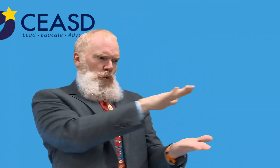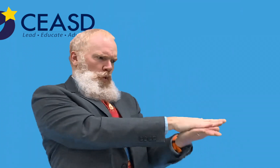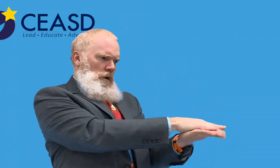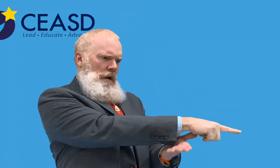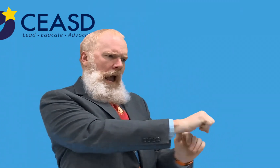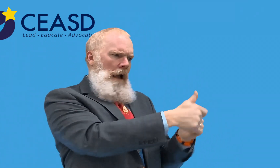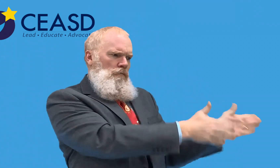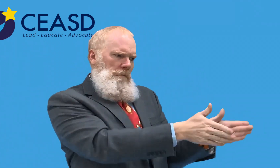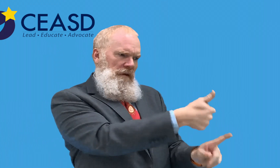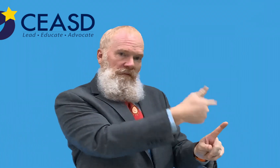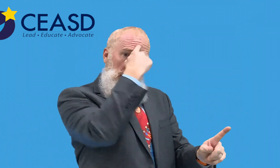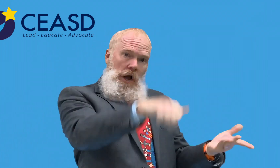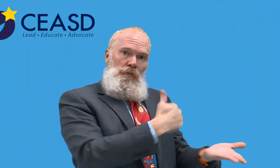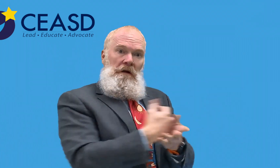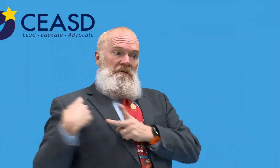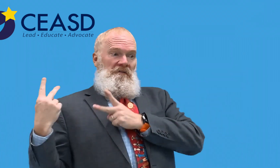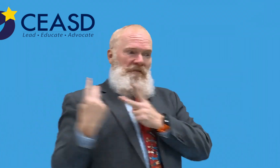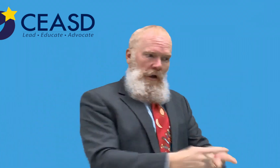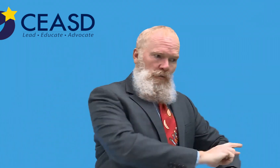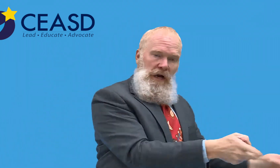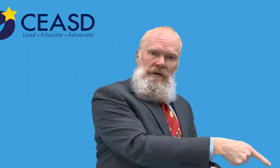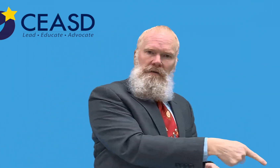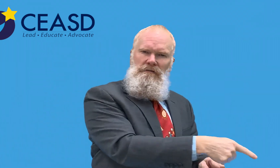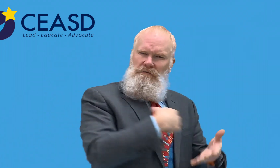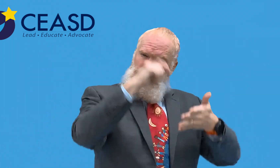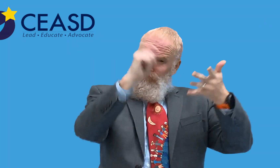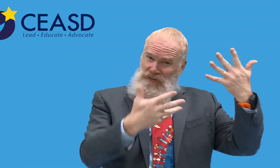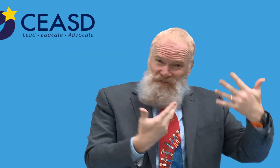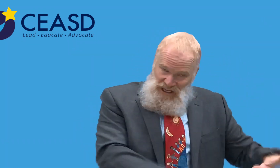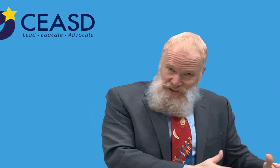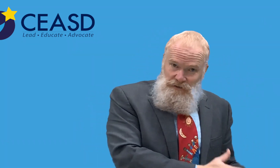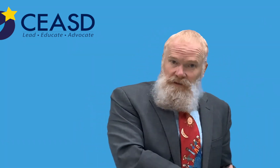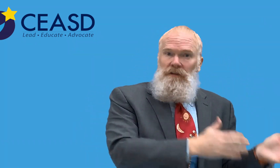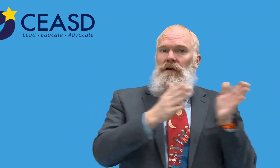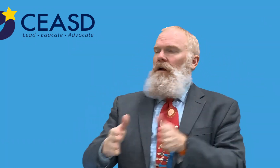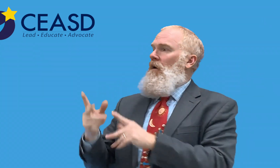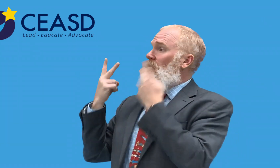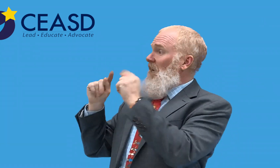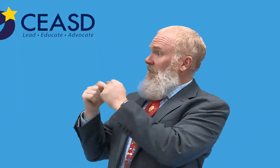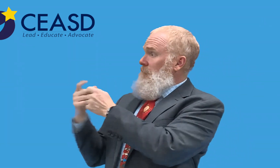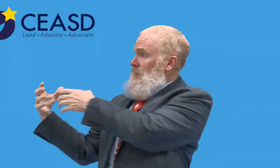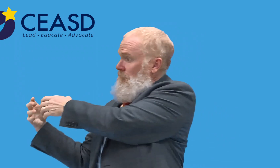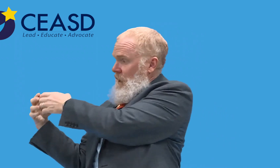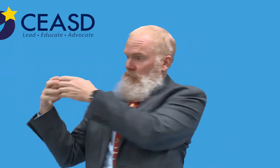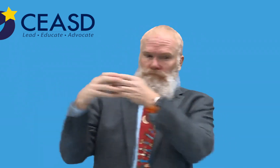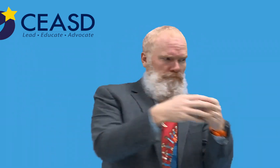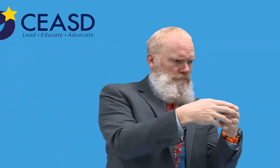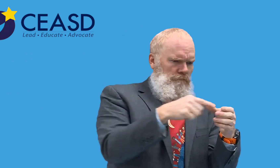an impressive feat. These are guidelines and meaningful procedures for how schools can better prepare themselves for the accreditation so that by the